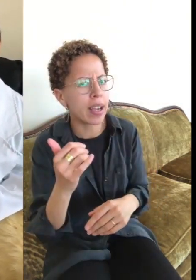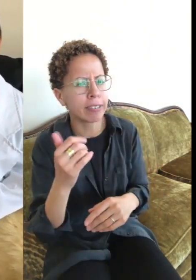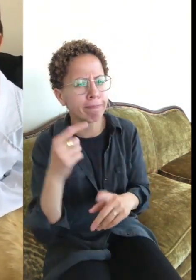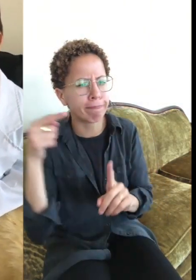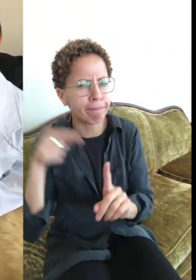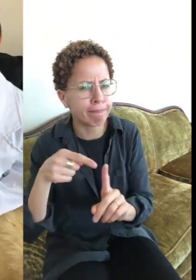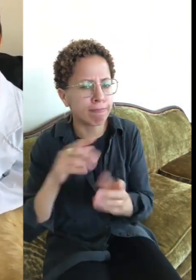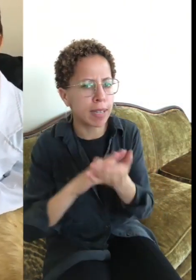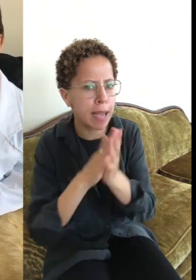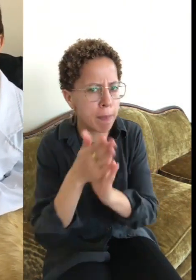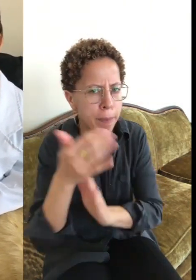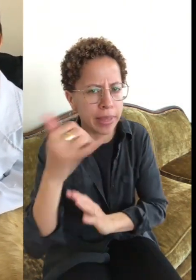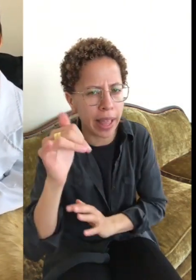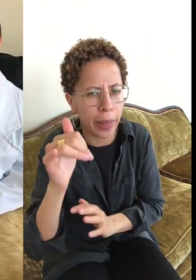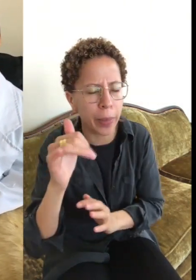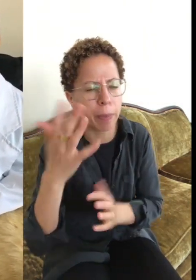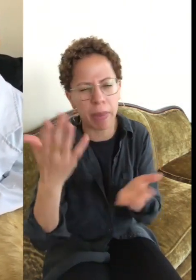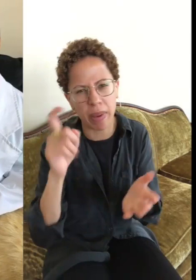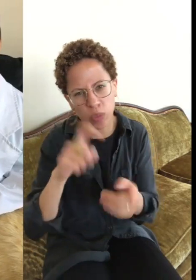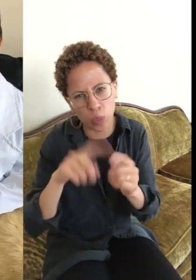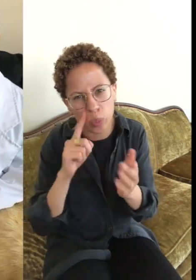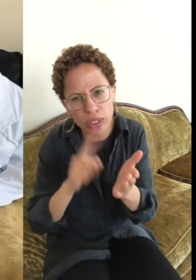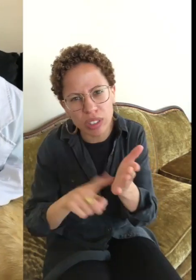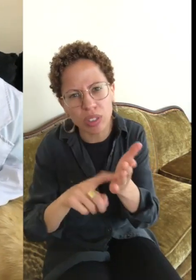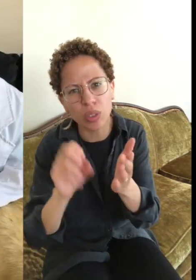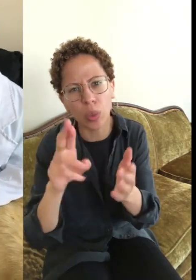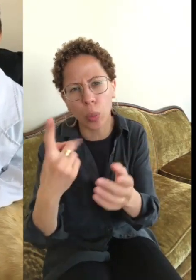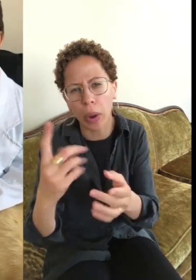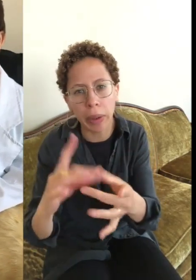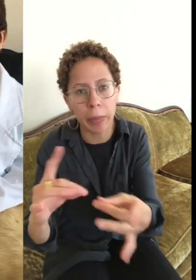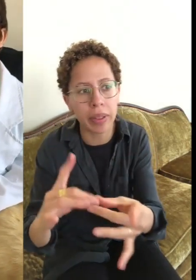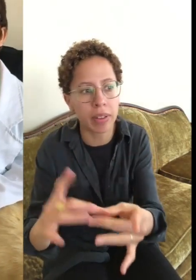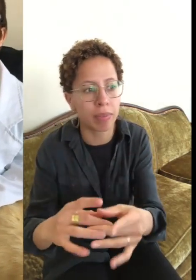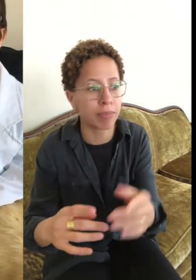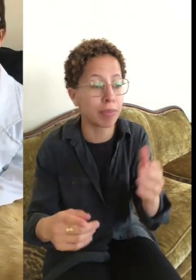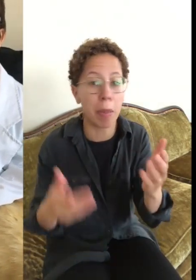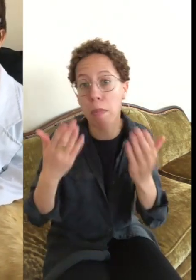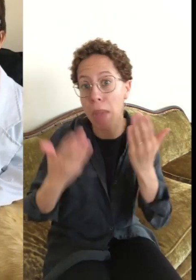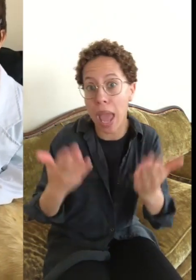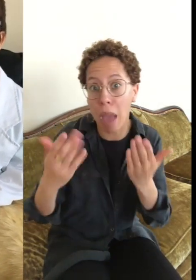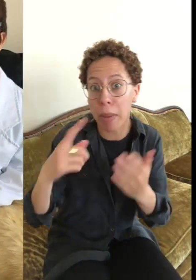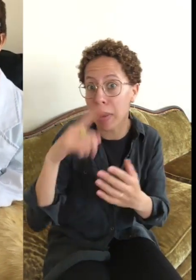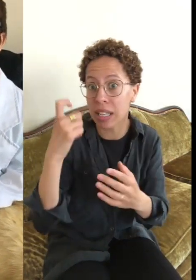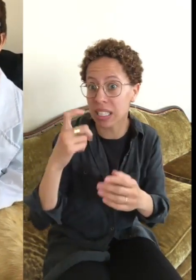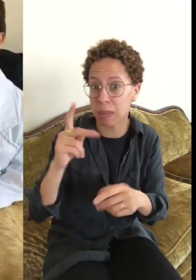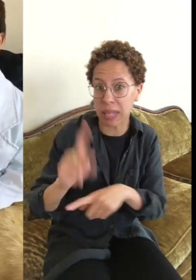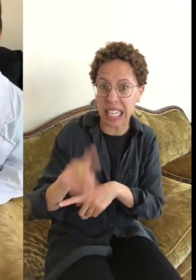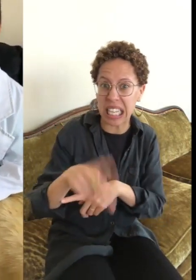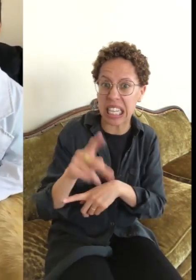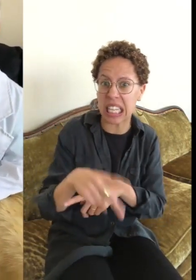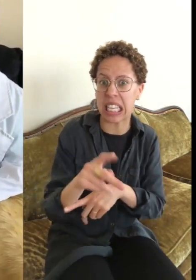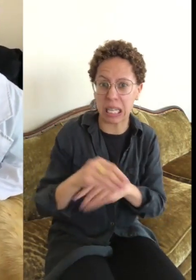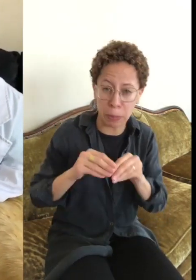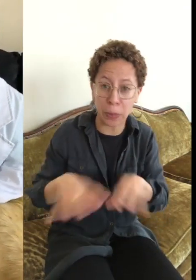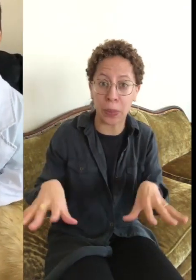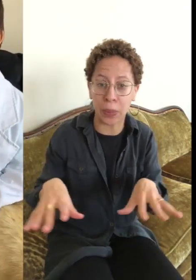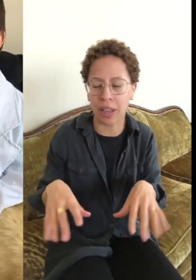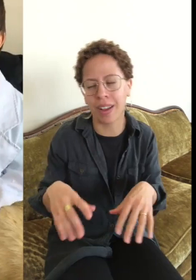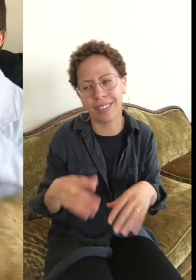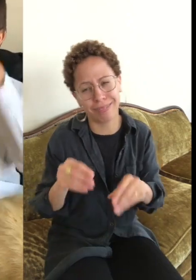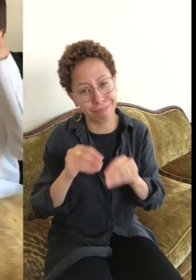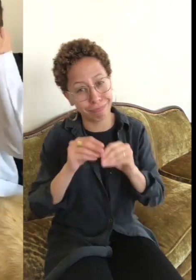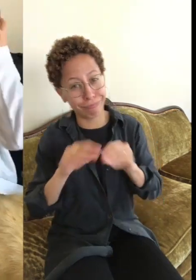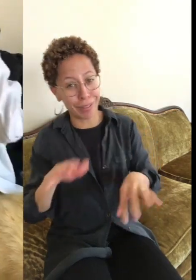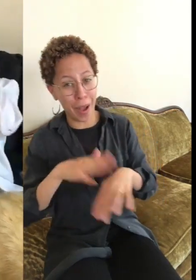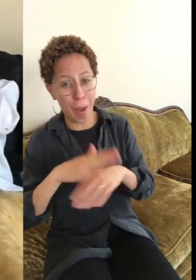some research about that. Is it because it pees like crazy? Well, I don't think it pees all over its entire body. But in